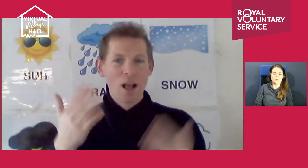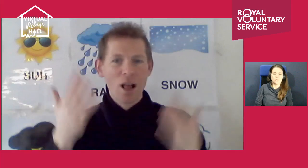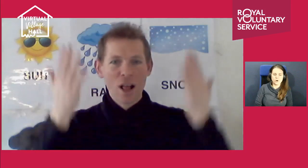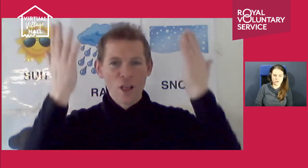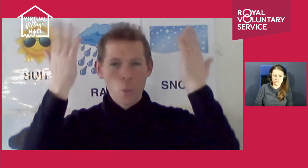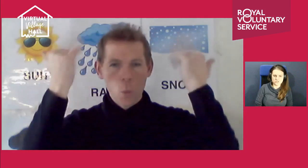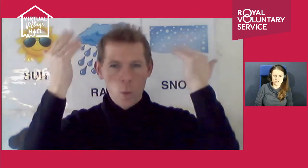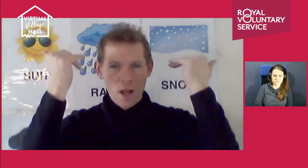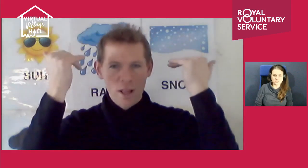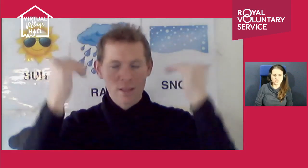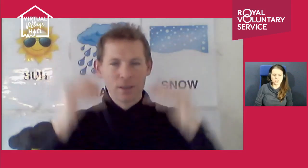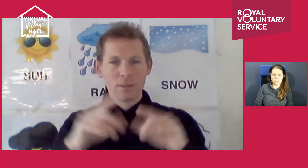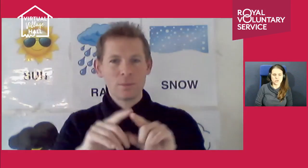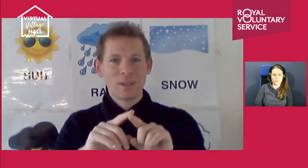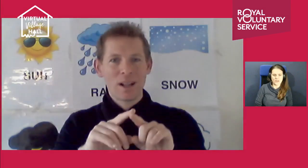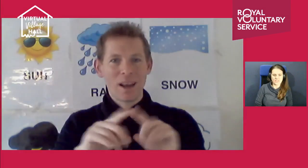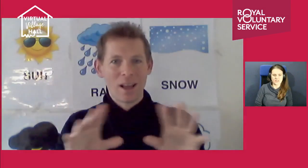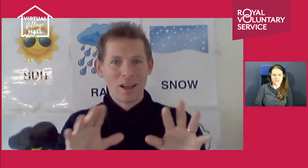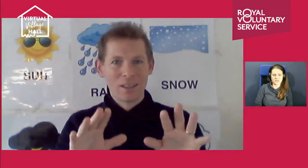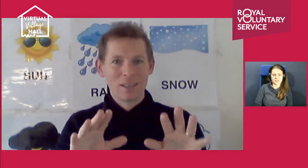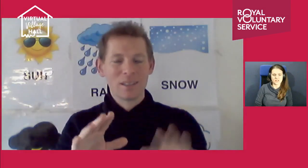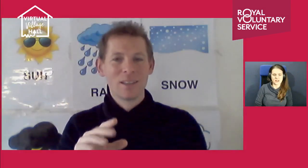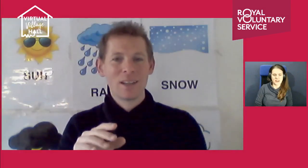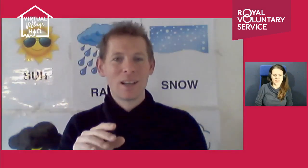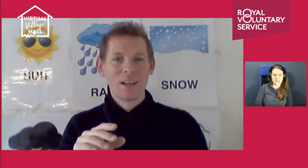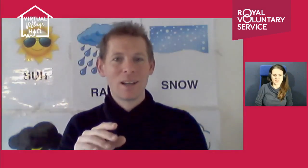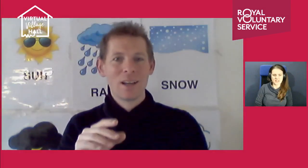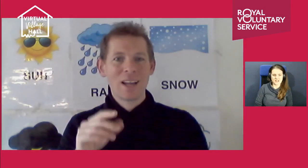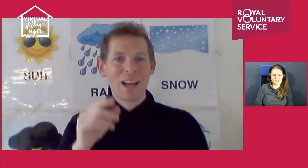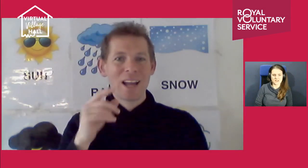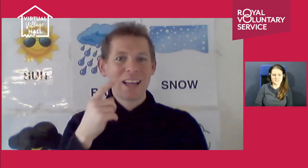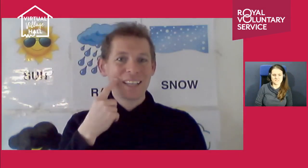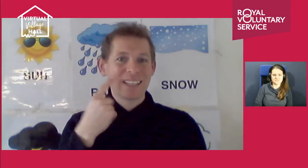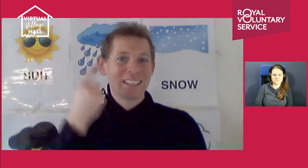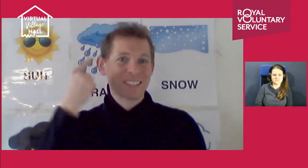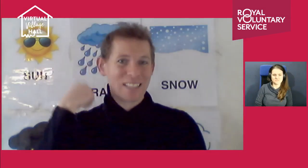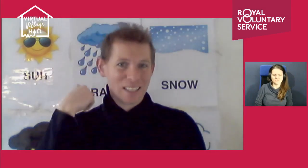What was the weather like